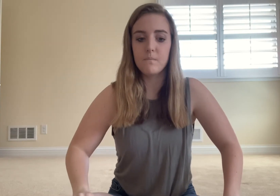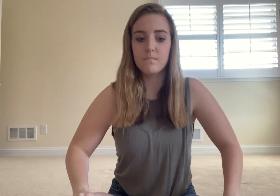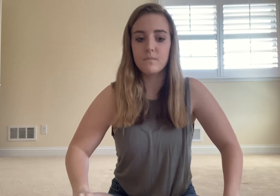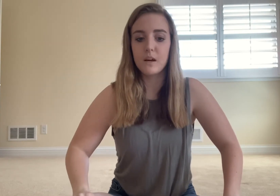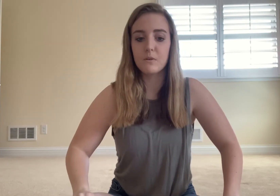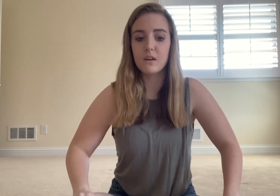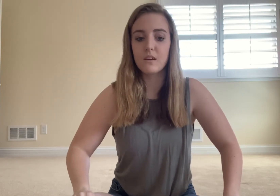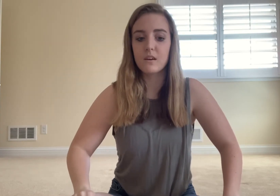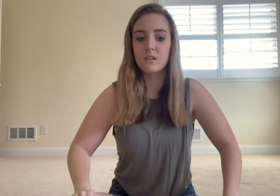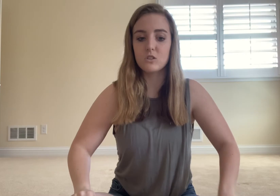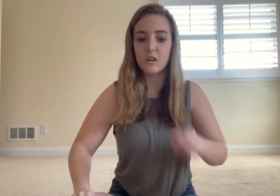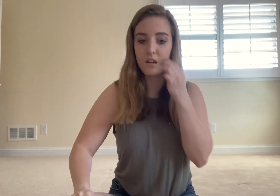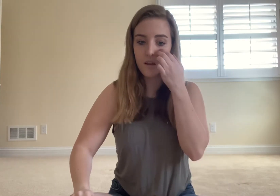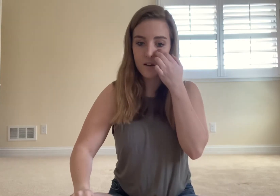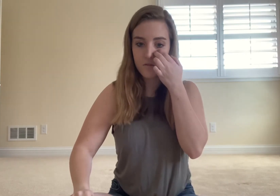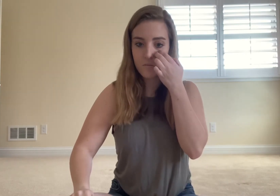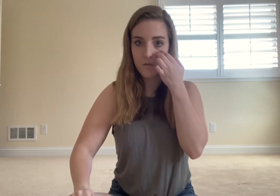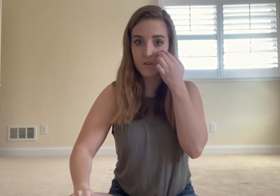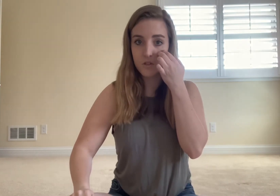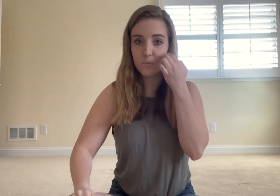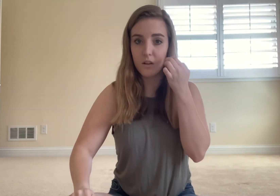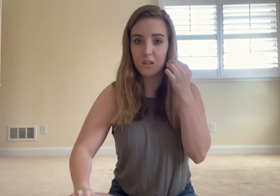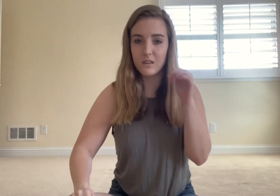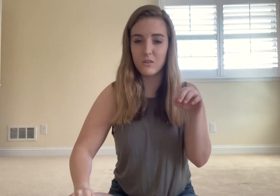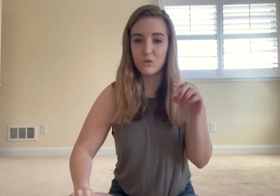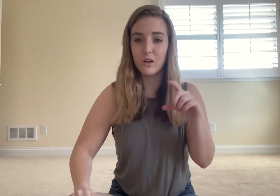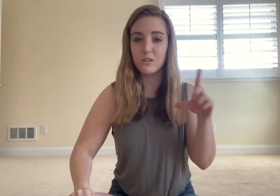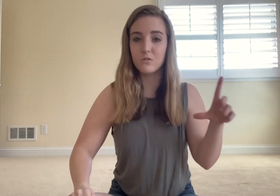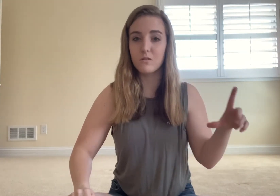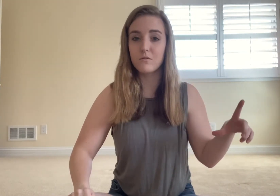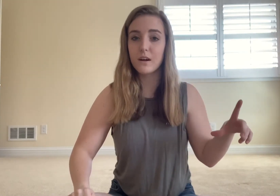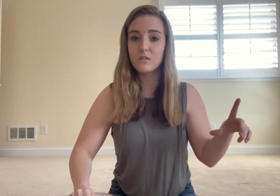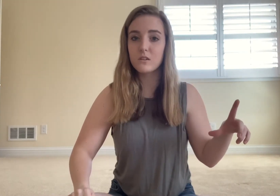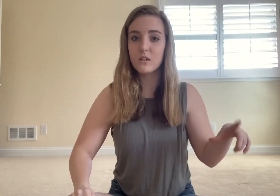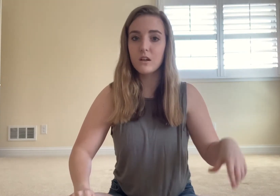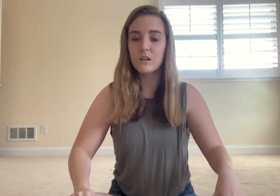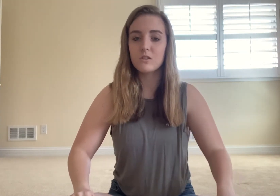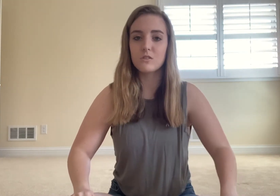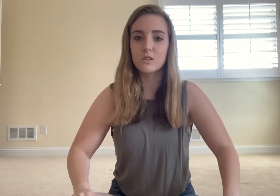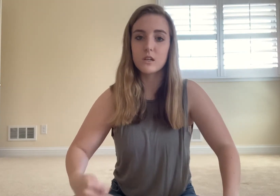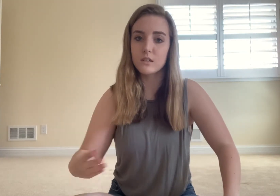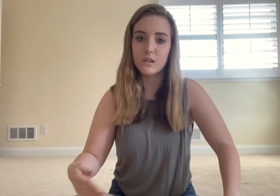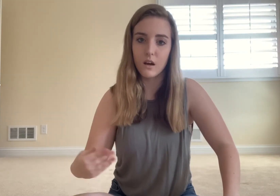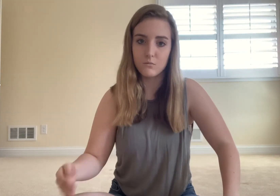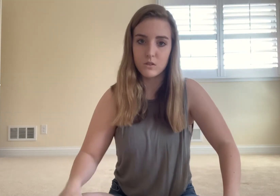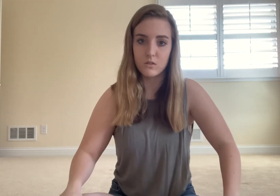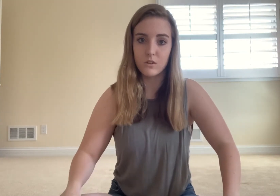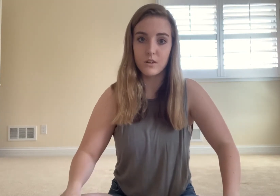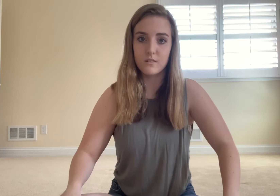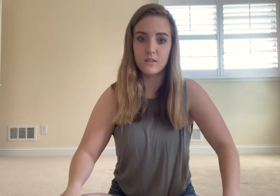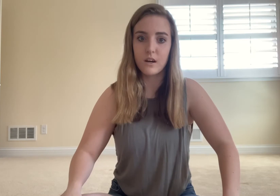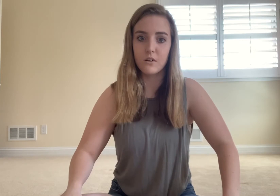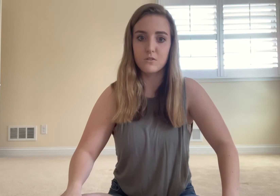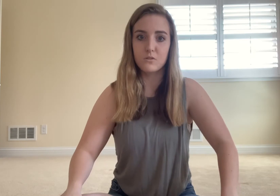That one can get kind of tricky. A lot of them, if they're spelling, you try to do it faster, so it just takes time to learn how to do it